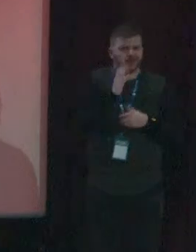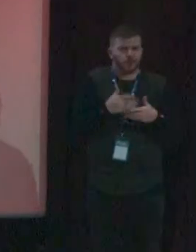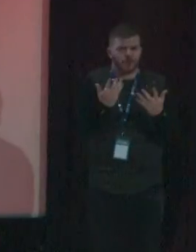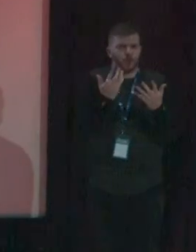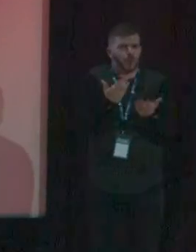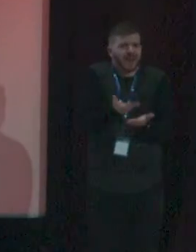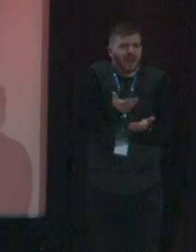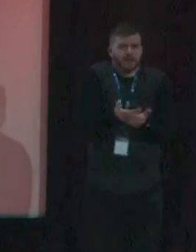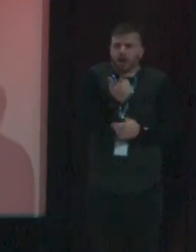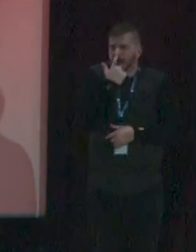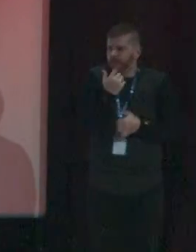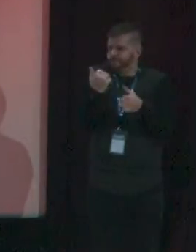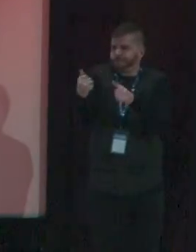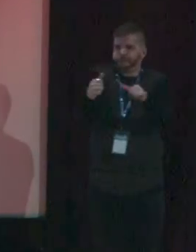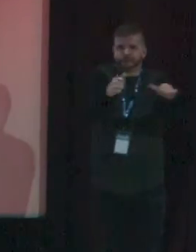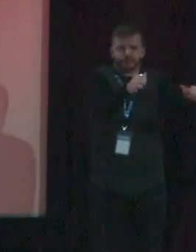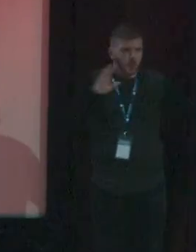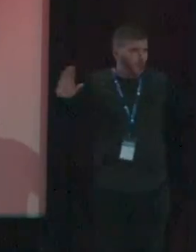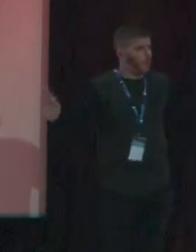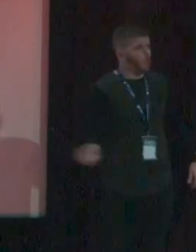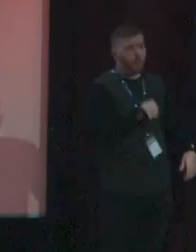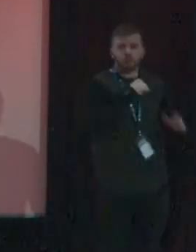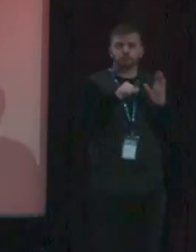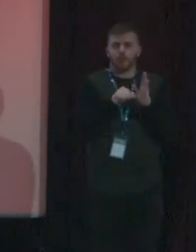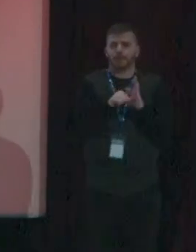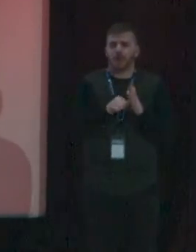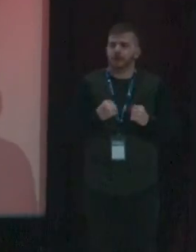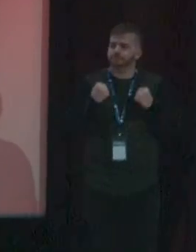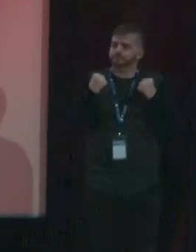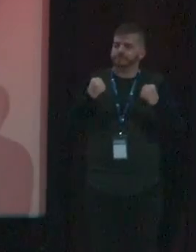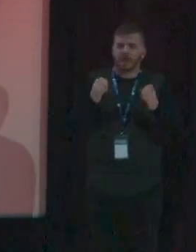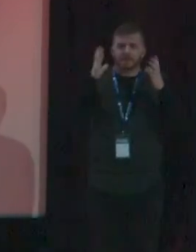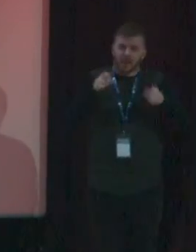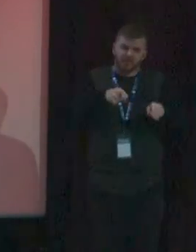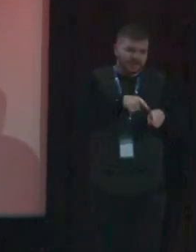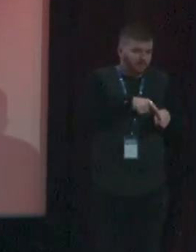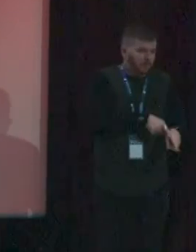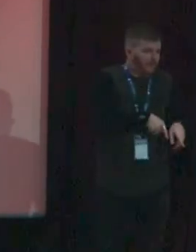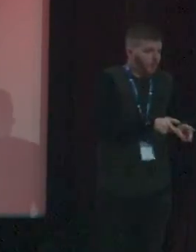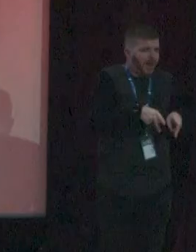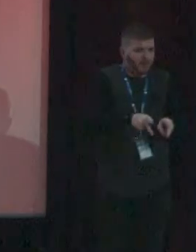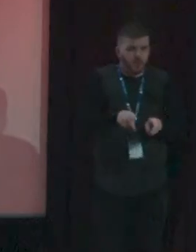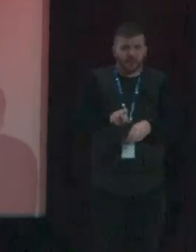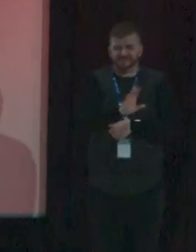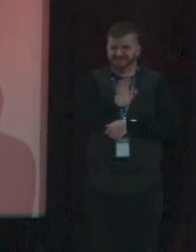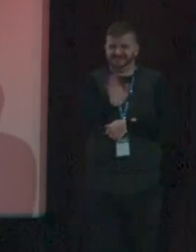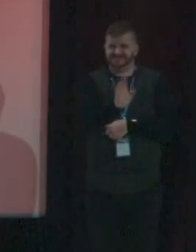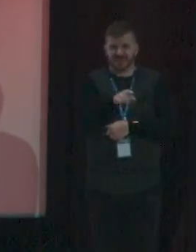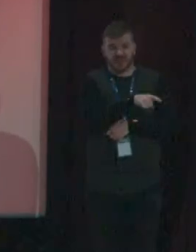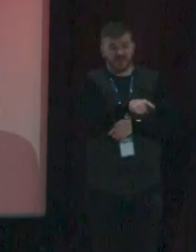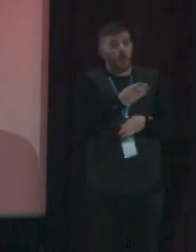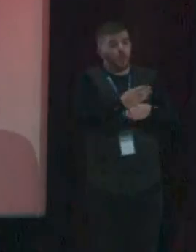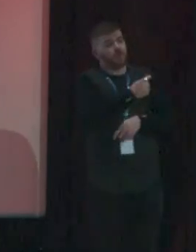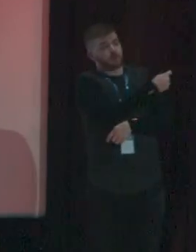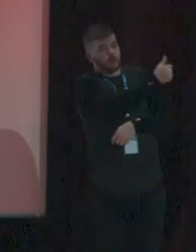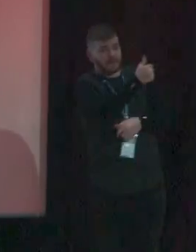to have solved all the problems of game design and game narrative and that says you must do it this way or you must do it this way. Well, that probably works for